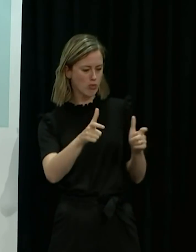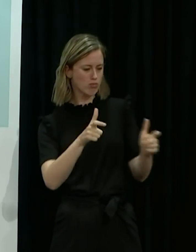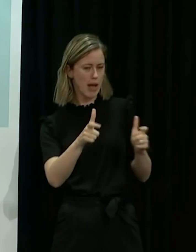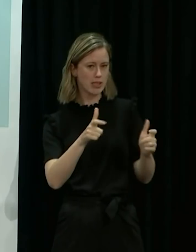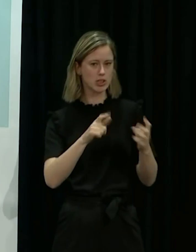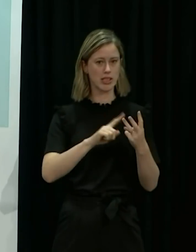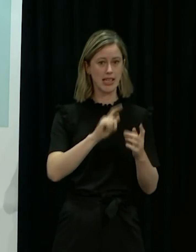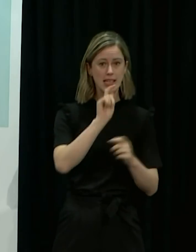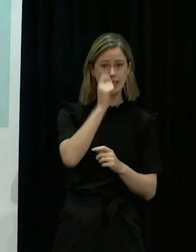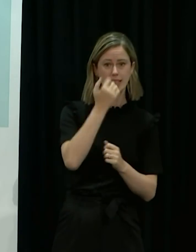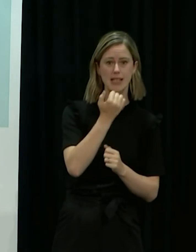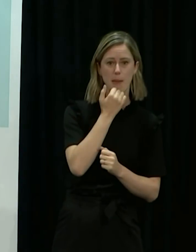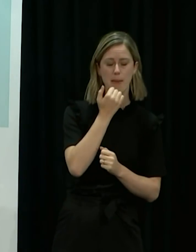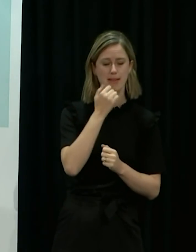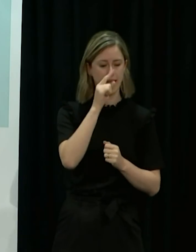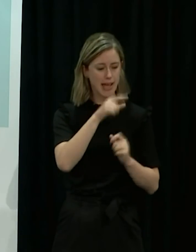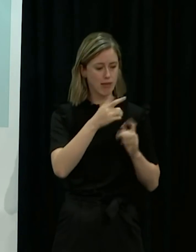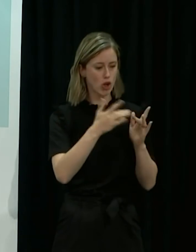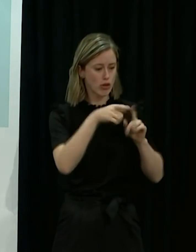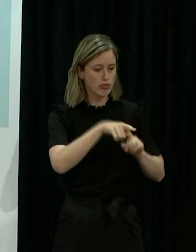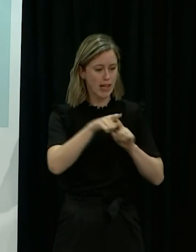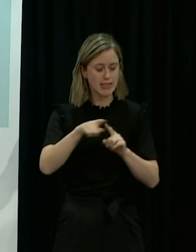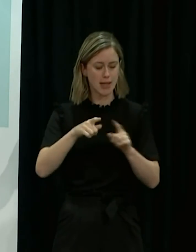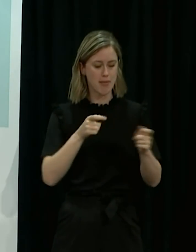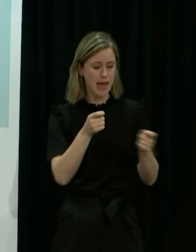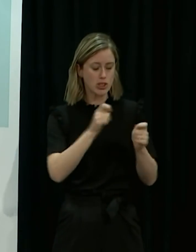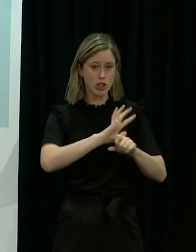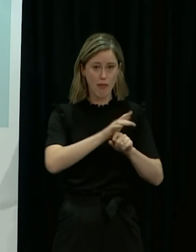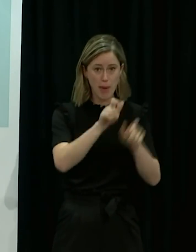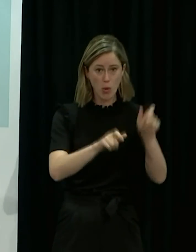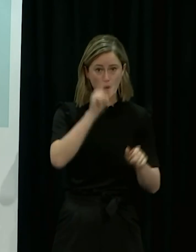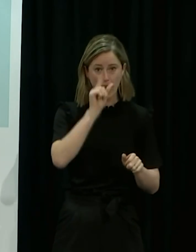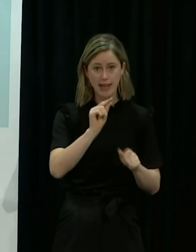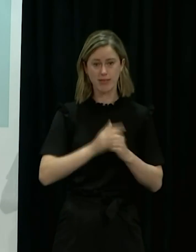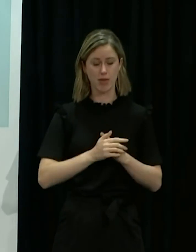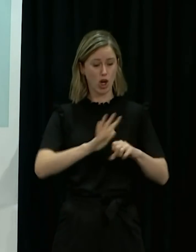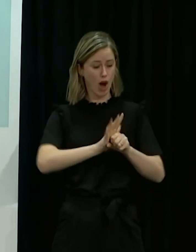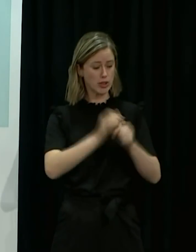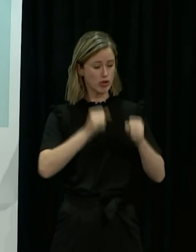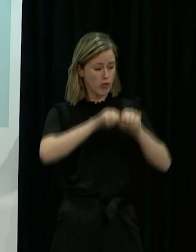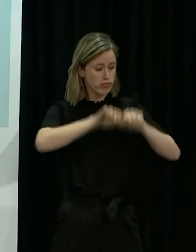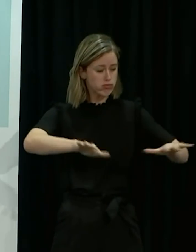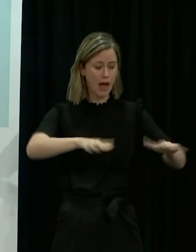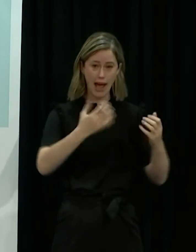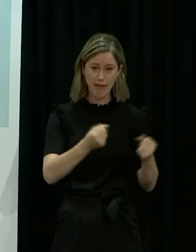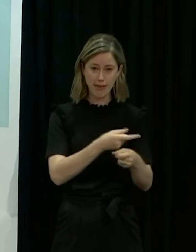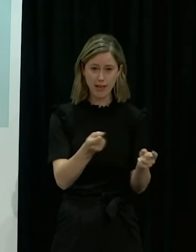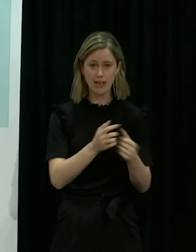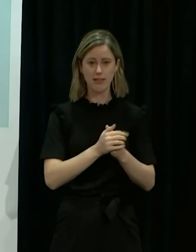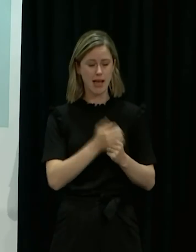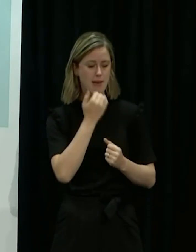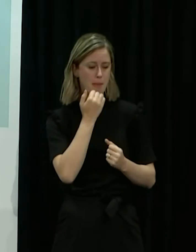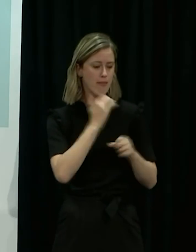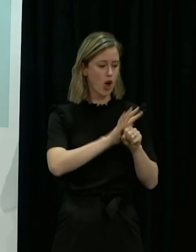region, testing, contact tracing and case management capabilities, transmission of COVID-19 within the community, the number of cases